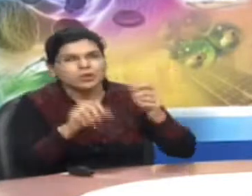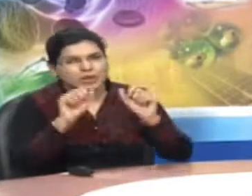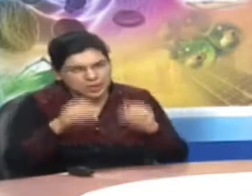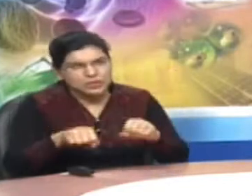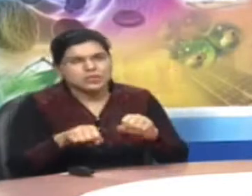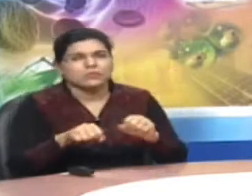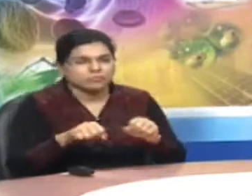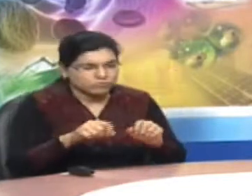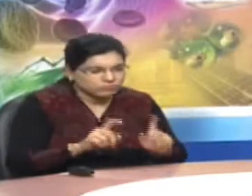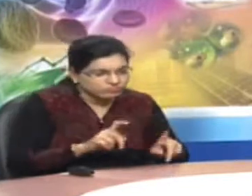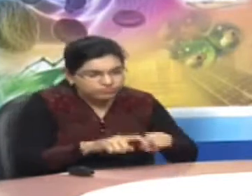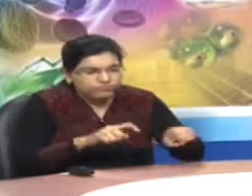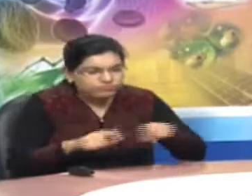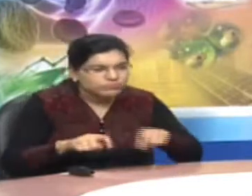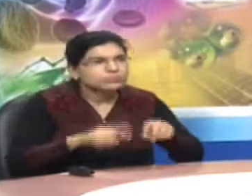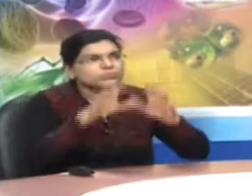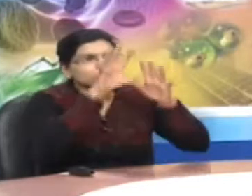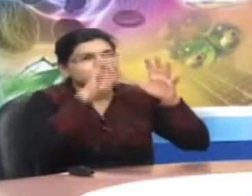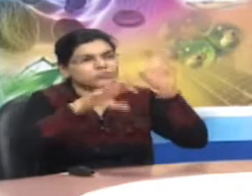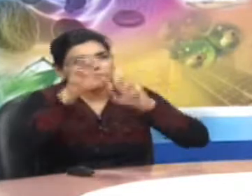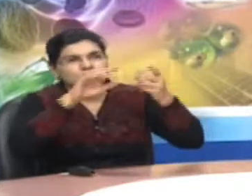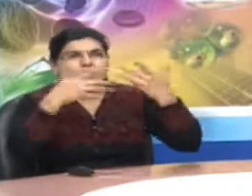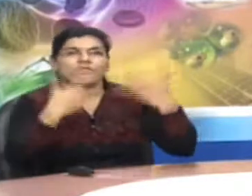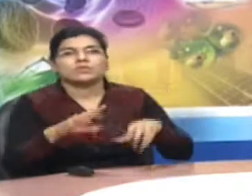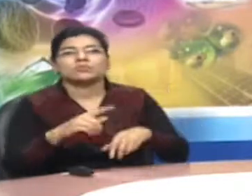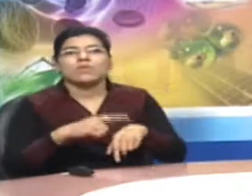copy it, you can press on Ctrl plus C,